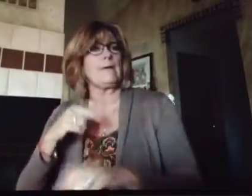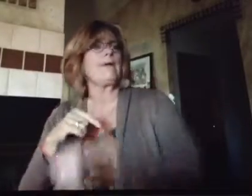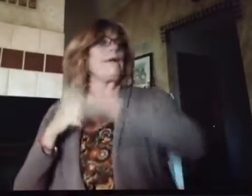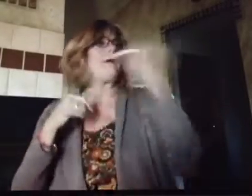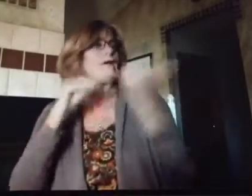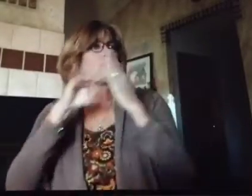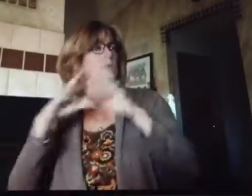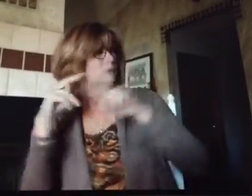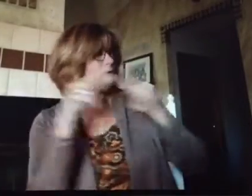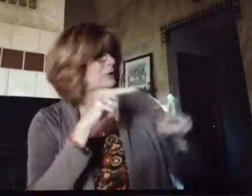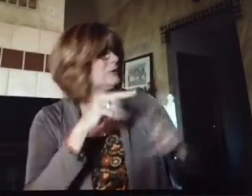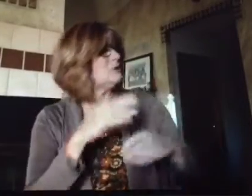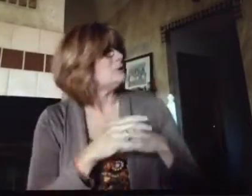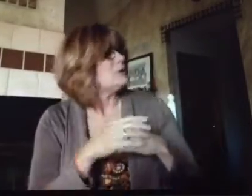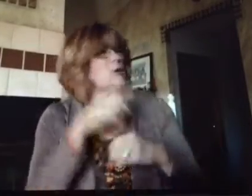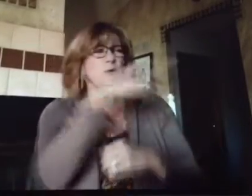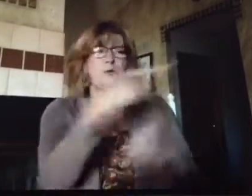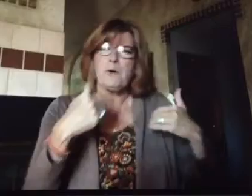that are typically not skilled and